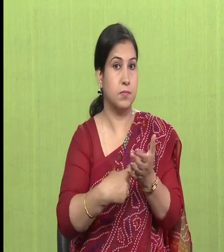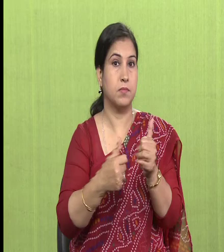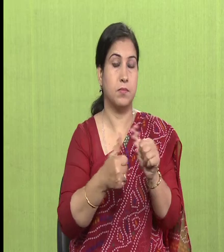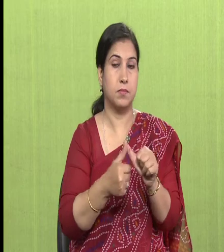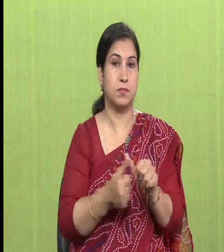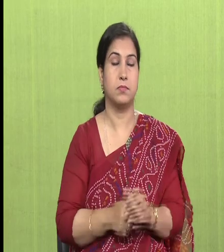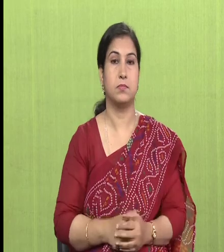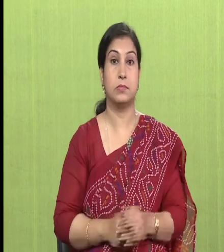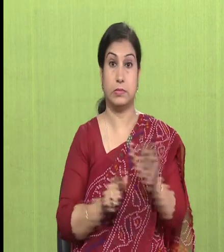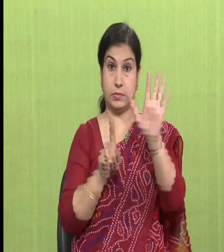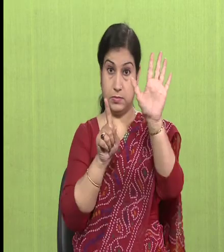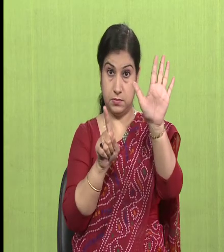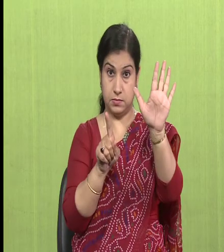Sixth name is Lothal.